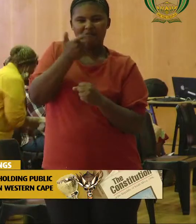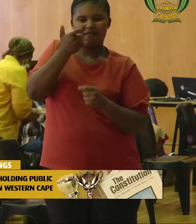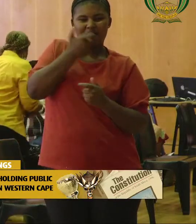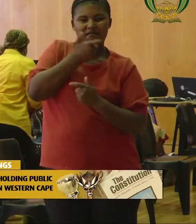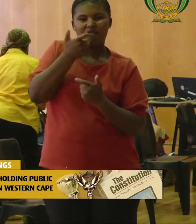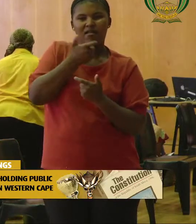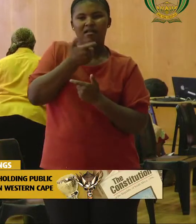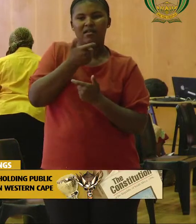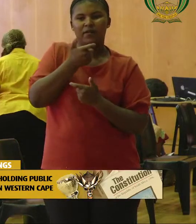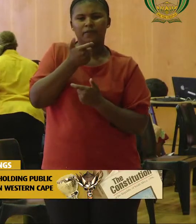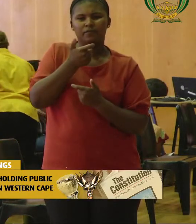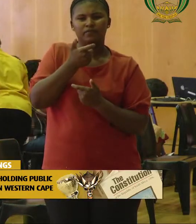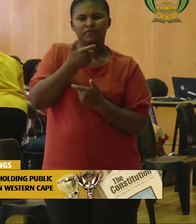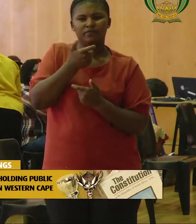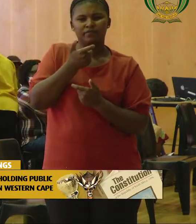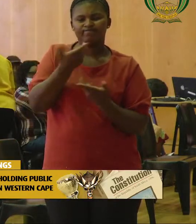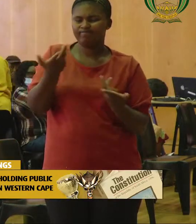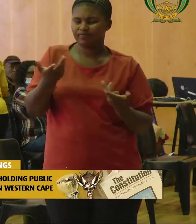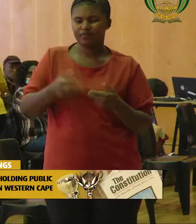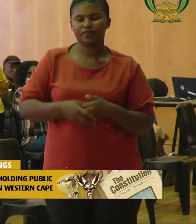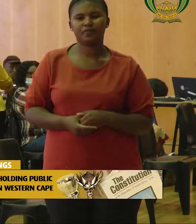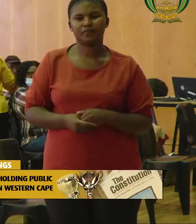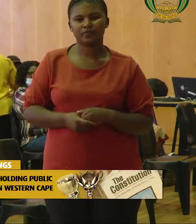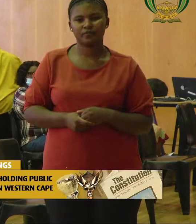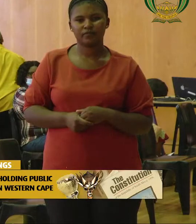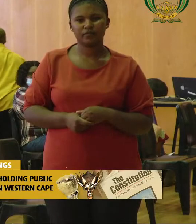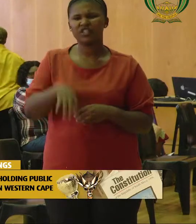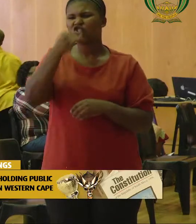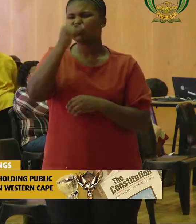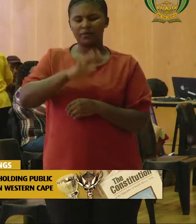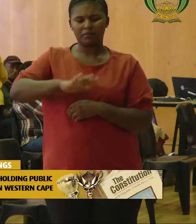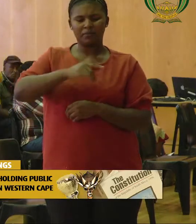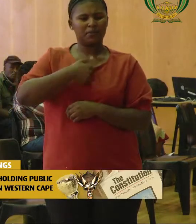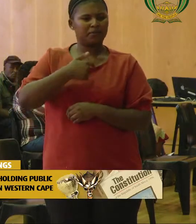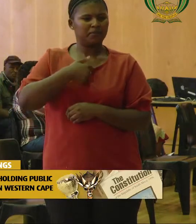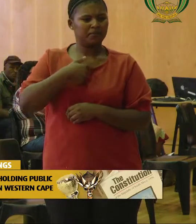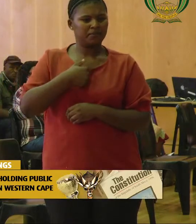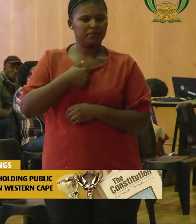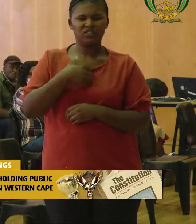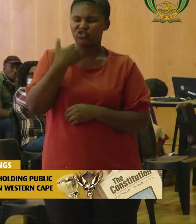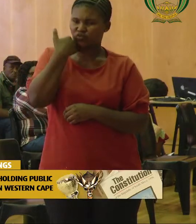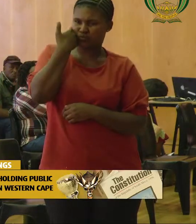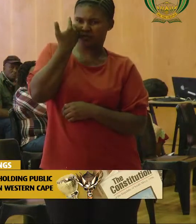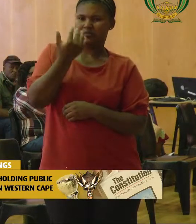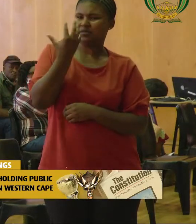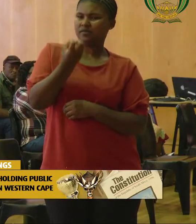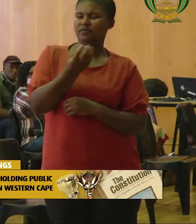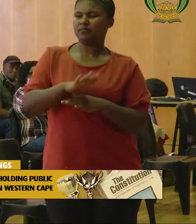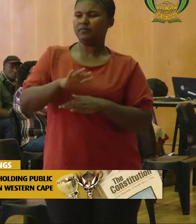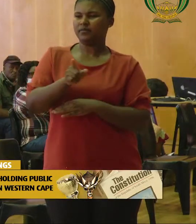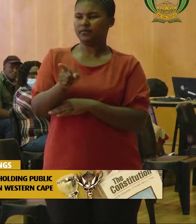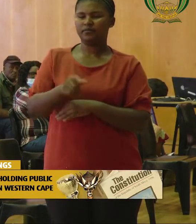know, just look at Oudtshoorn, my hometown. It's a shame.